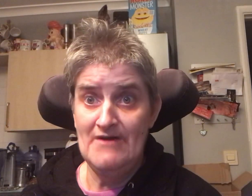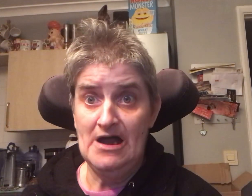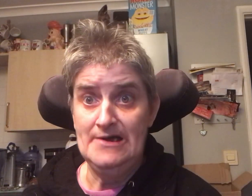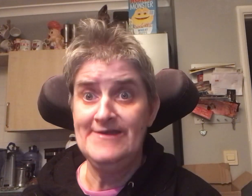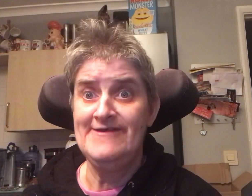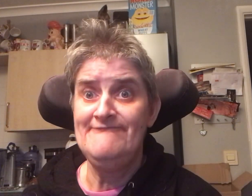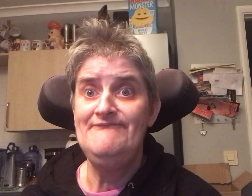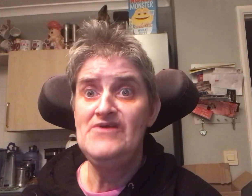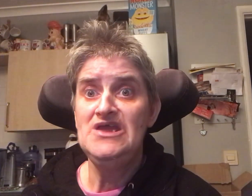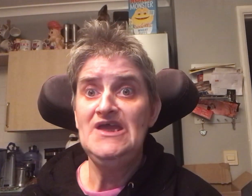thirty-five